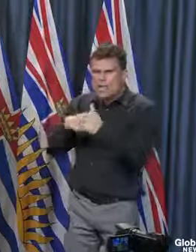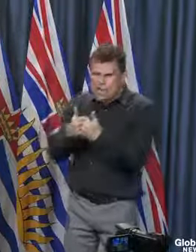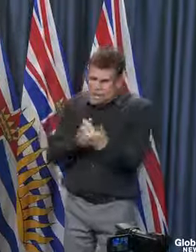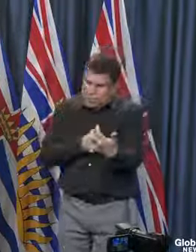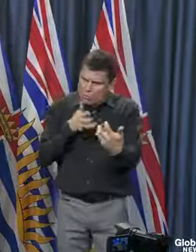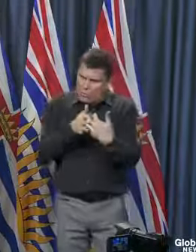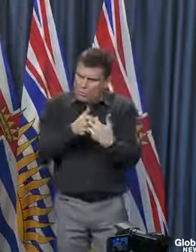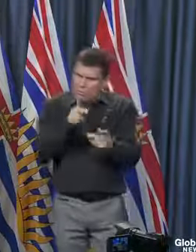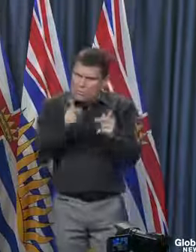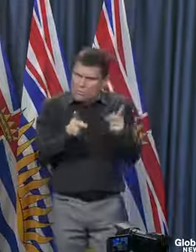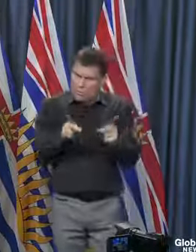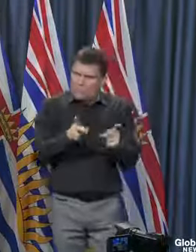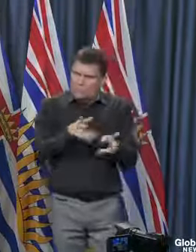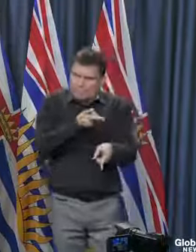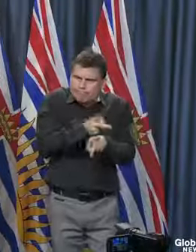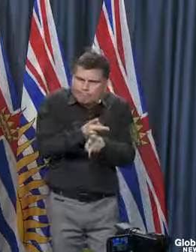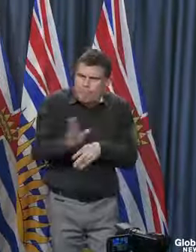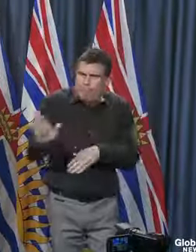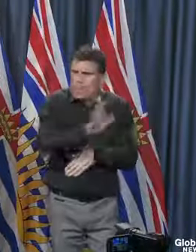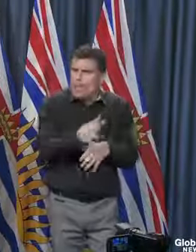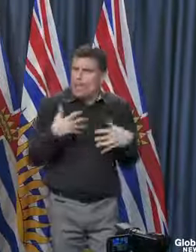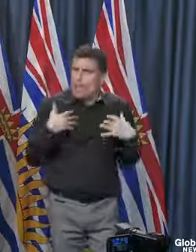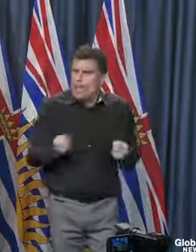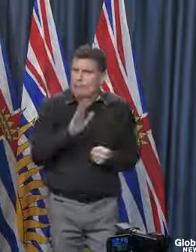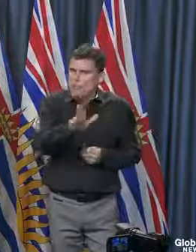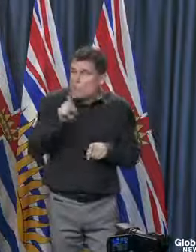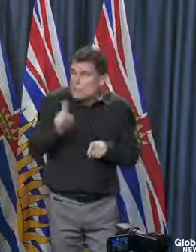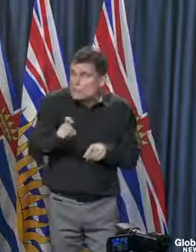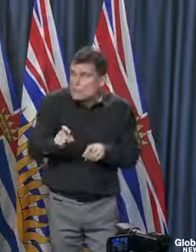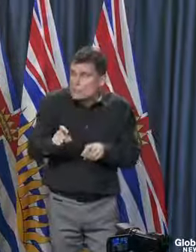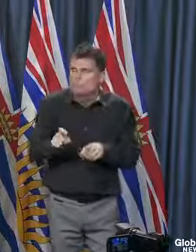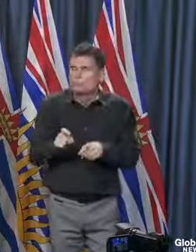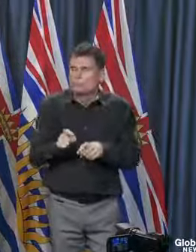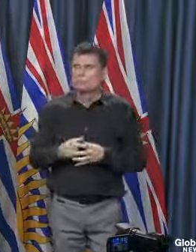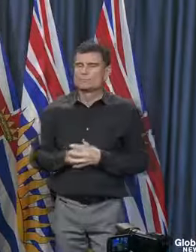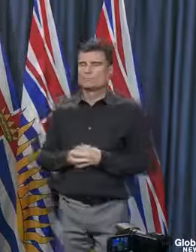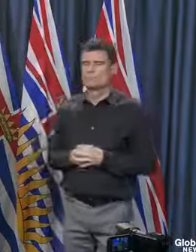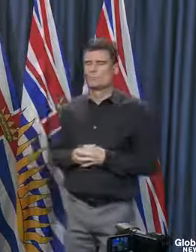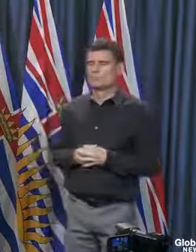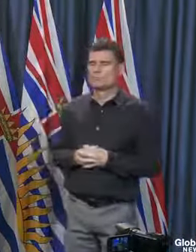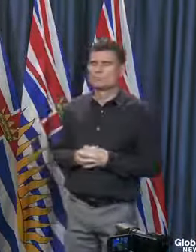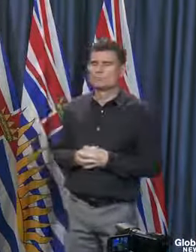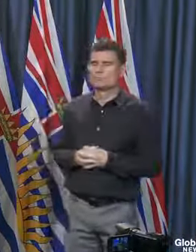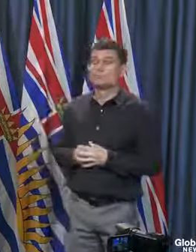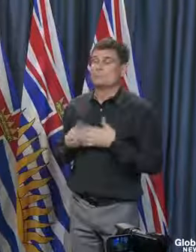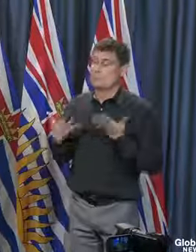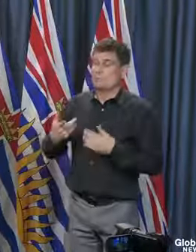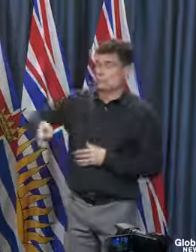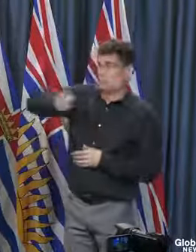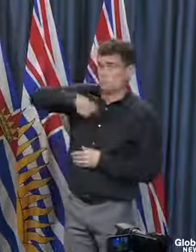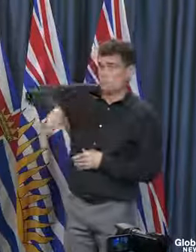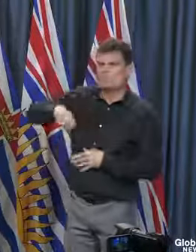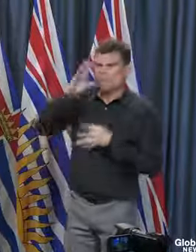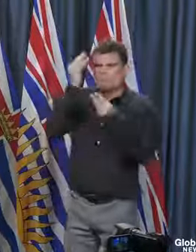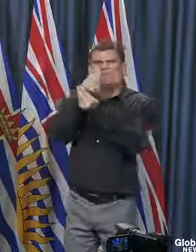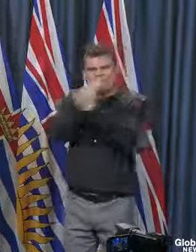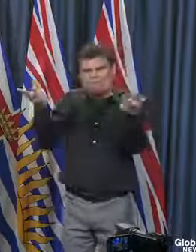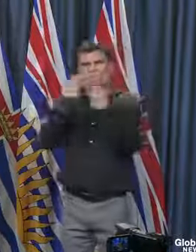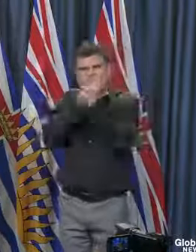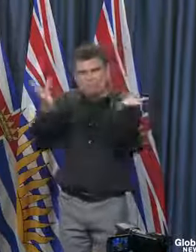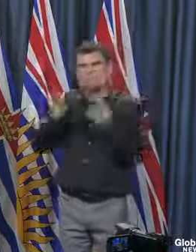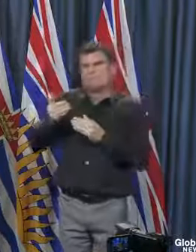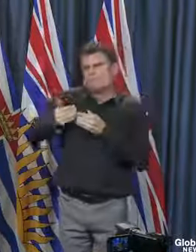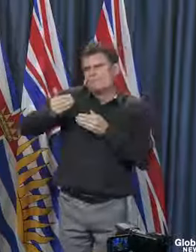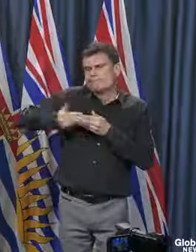care beds, and we will be reporting on those developments over the next 3 to 5 days in our daily